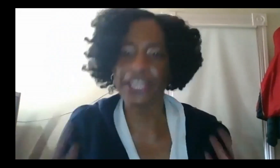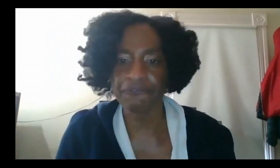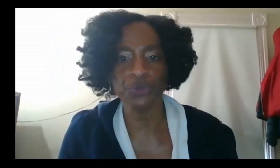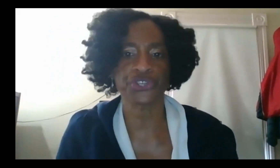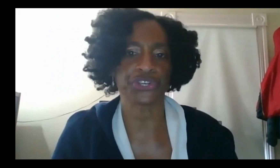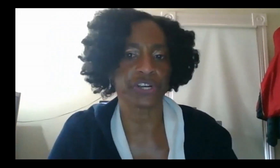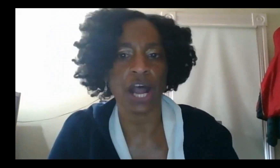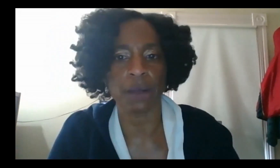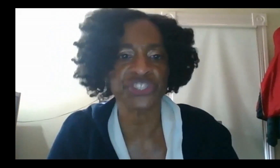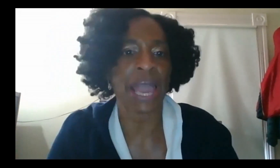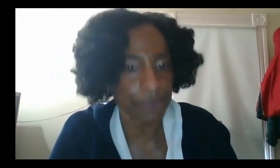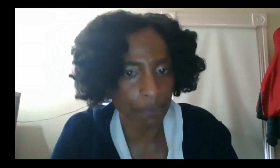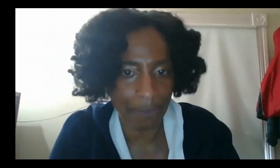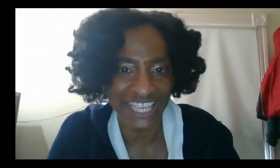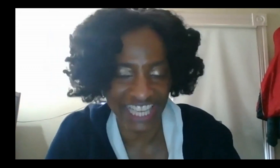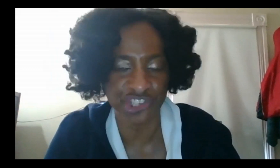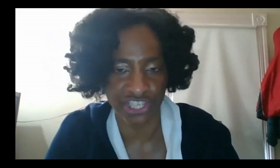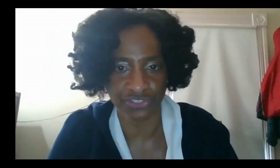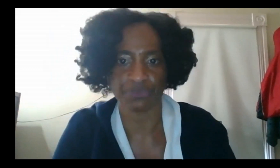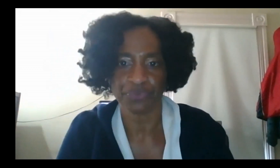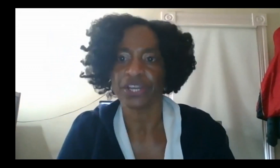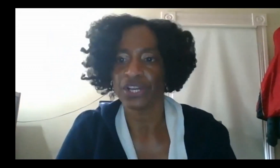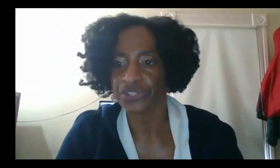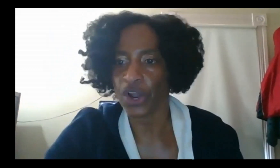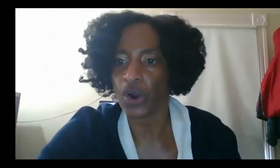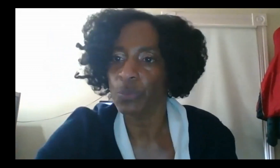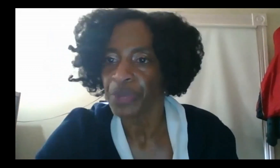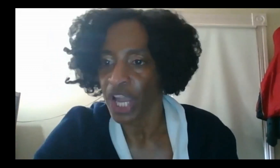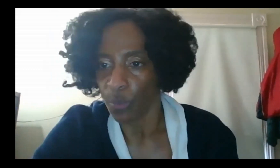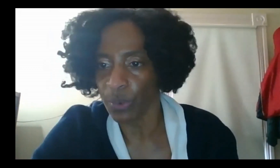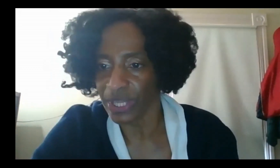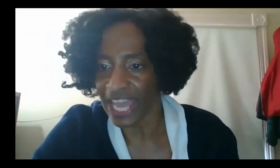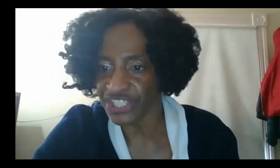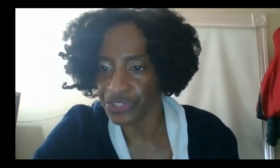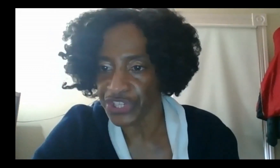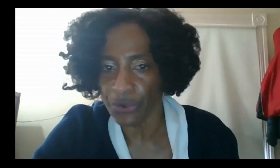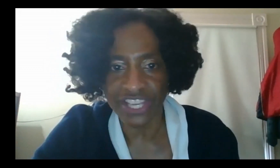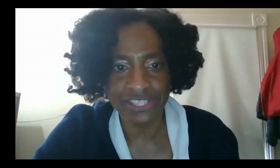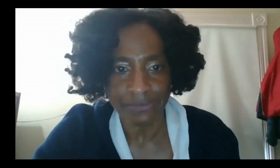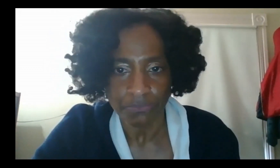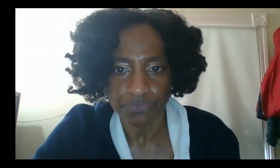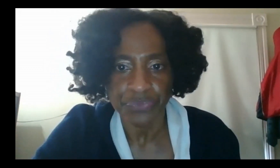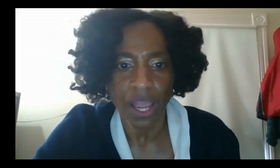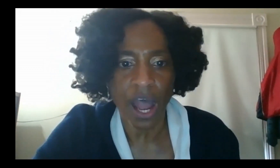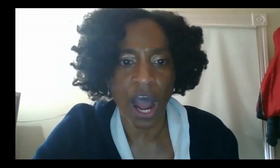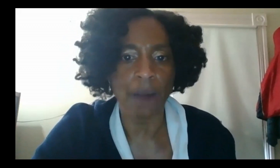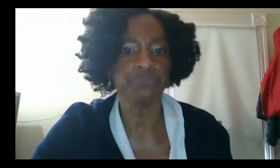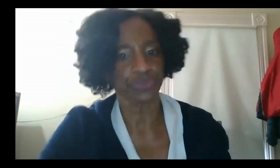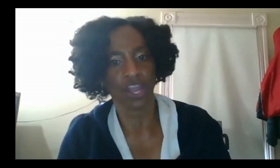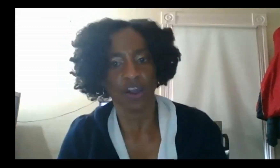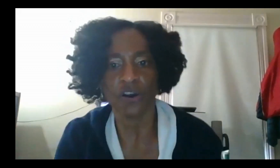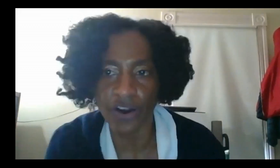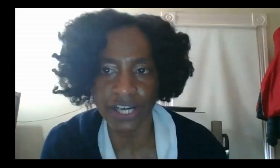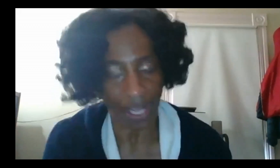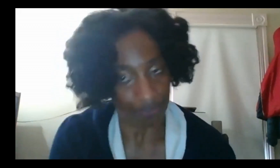for any future chapter publications. So we would like to show this on